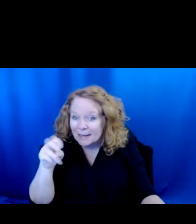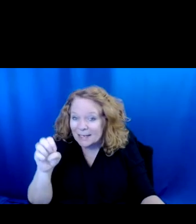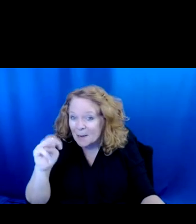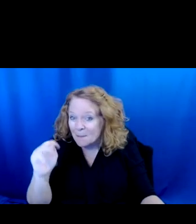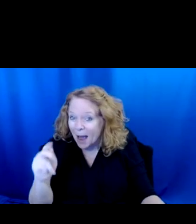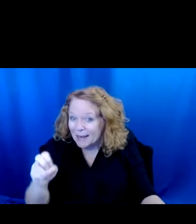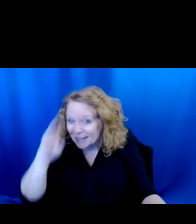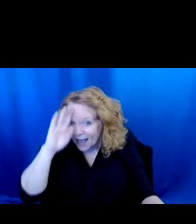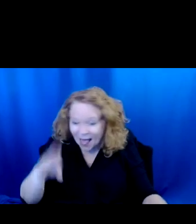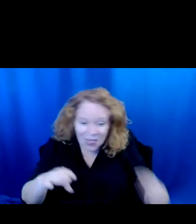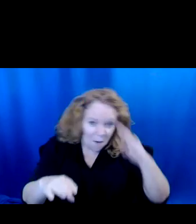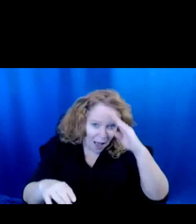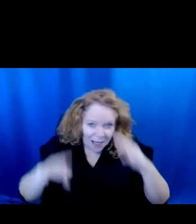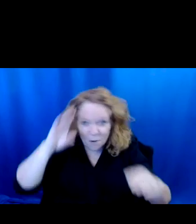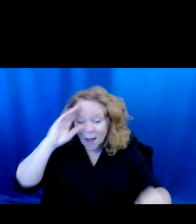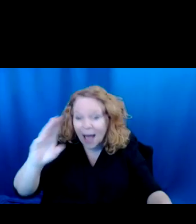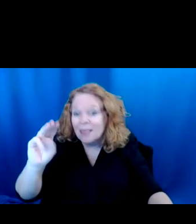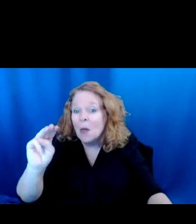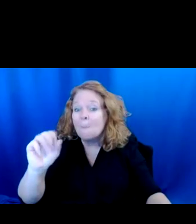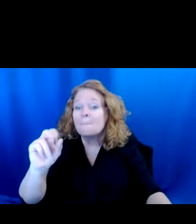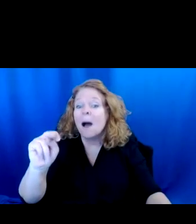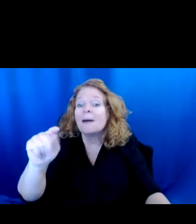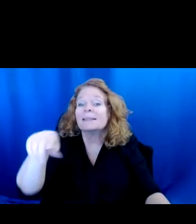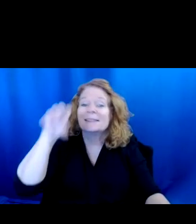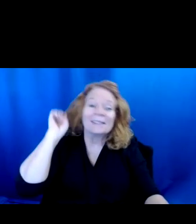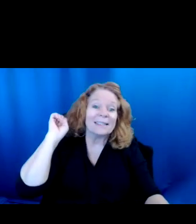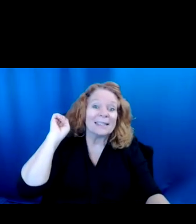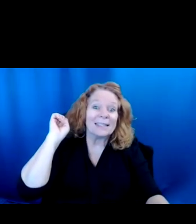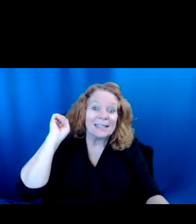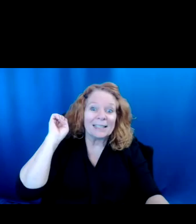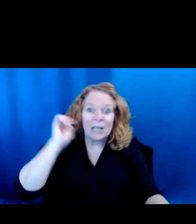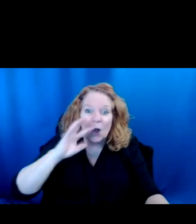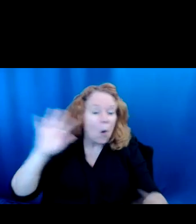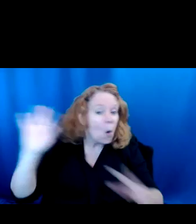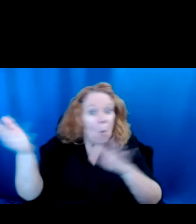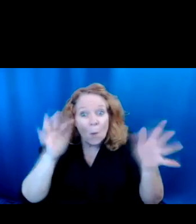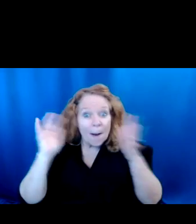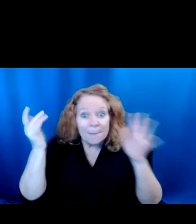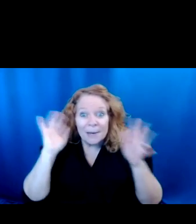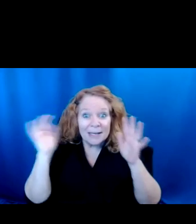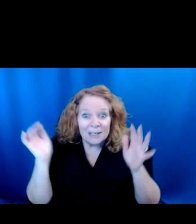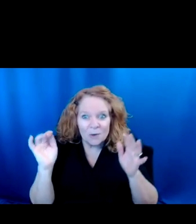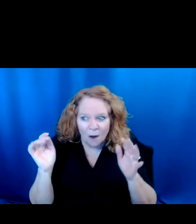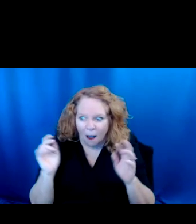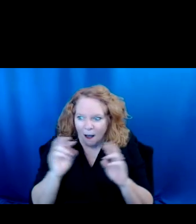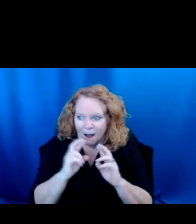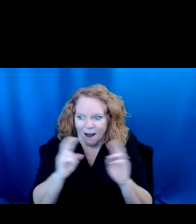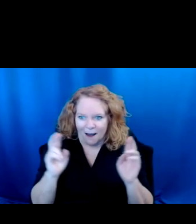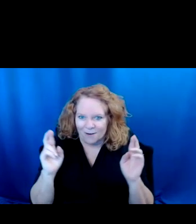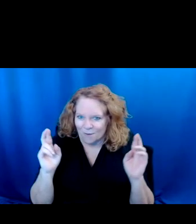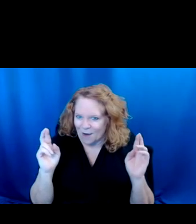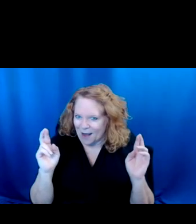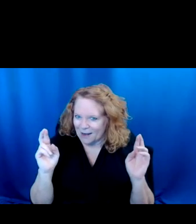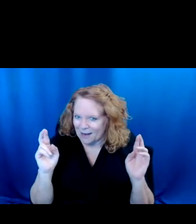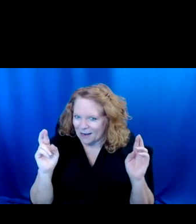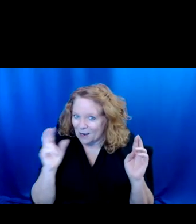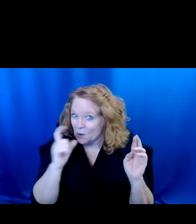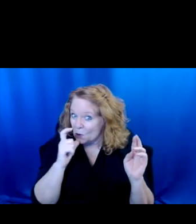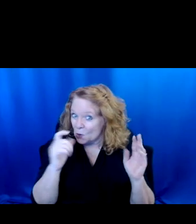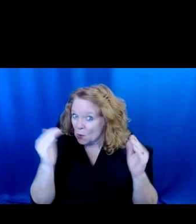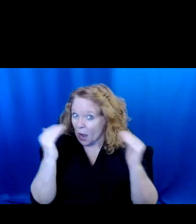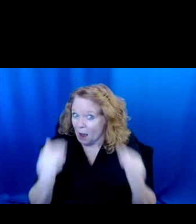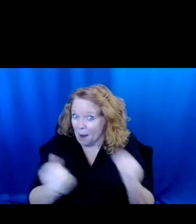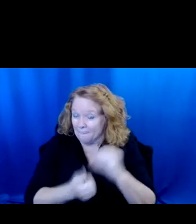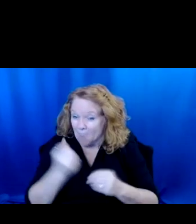Monty, hello, Monty. Whoopity-doo, are you ready? It's the most amazing